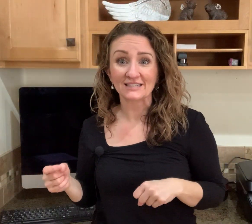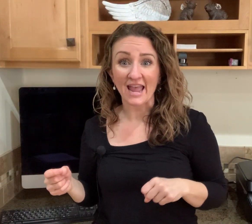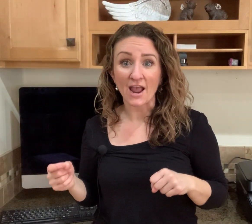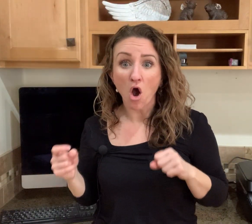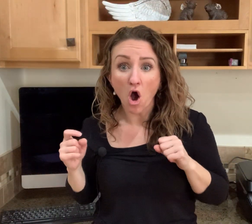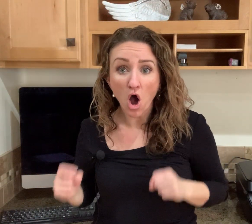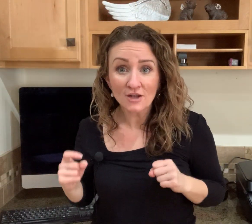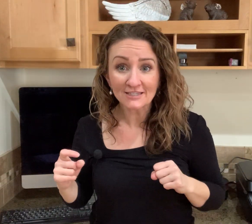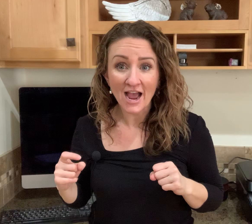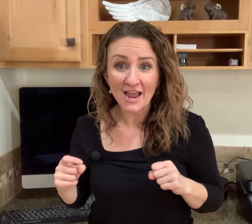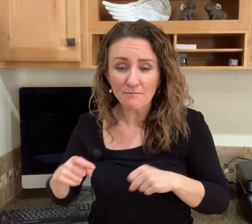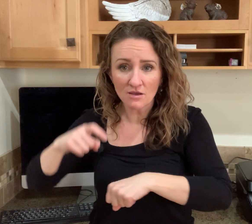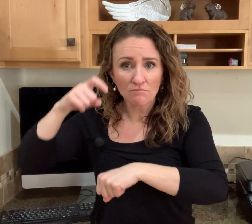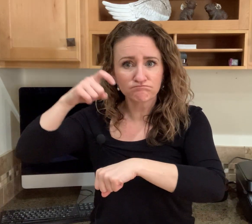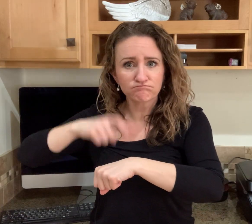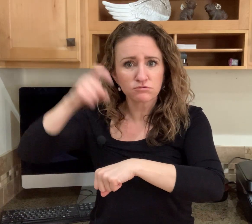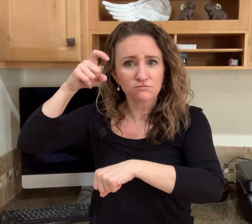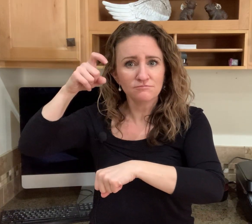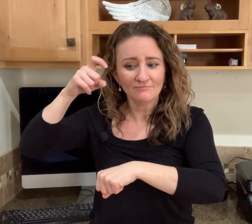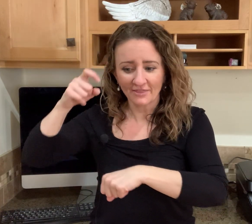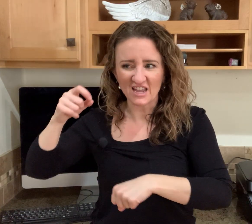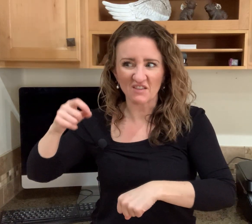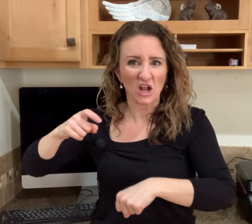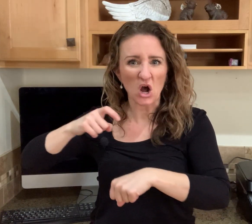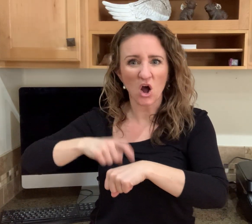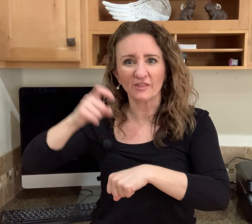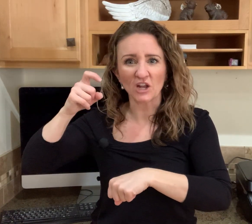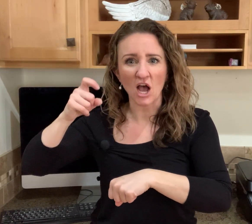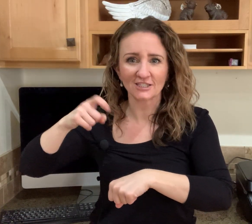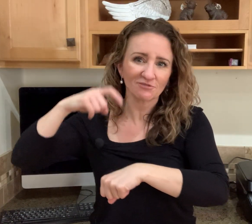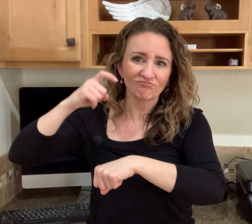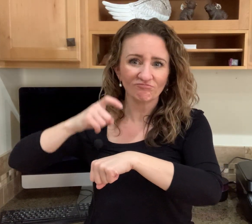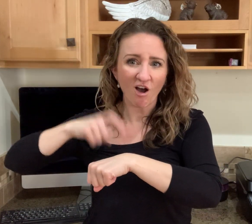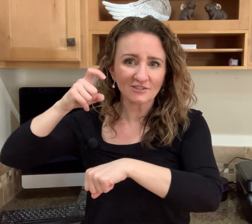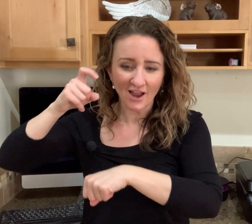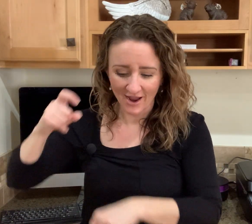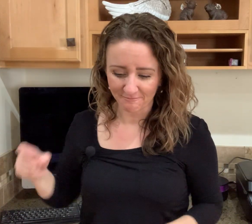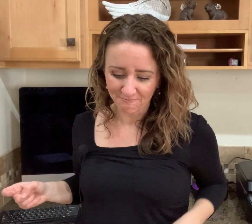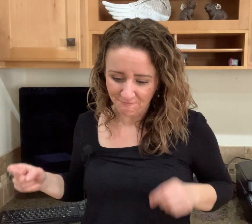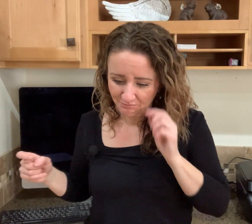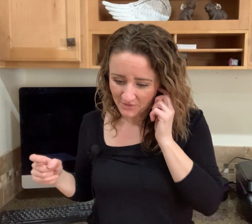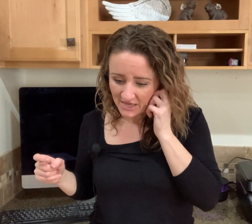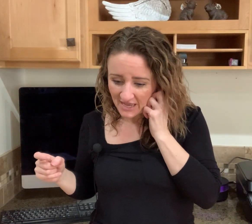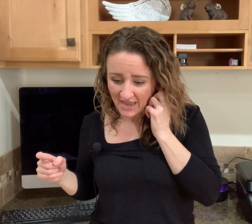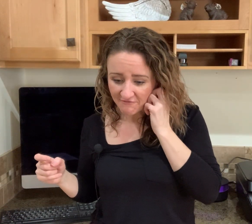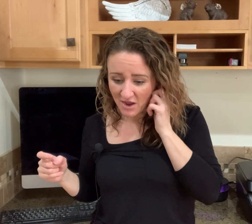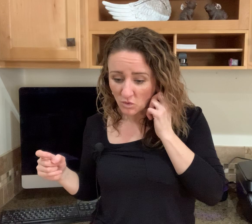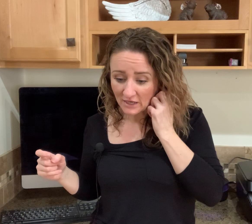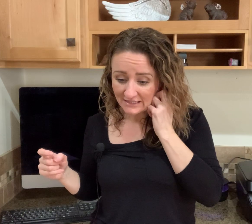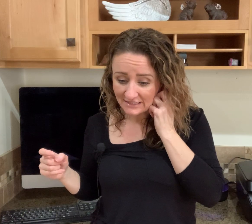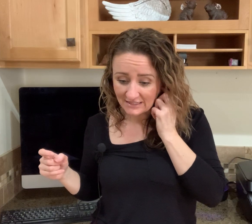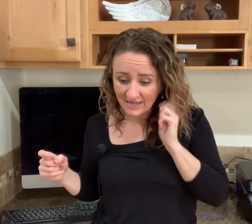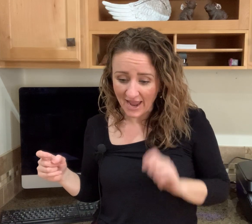say on time, think of like on the dot, on time. If I wanted to